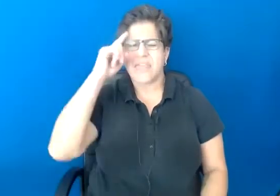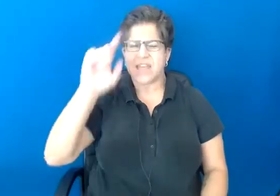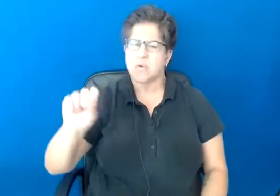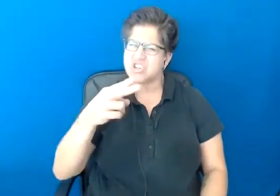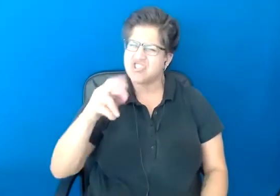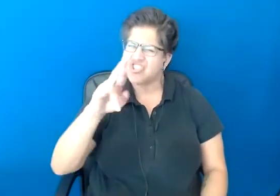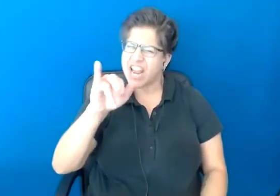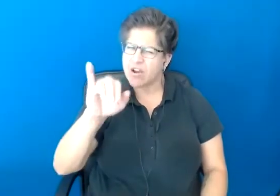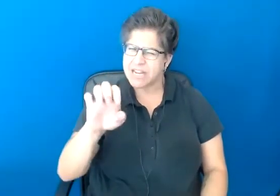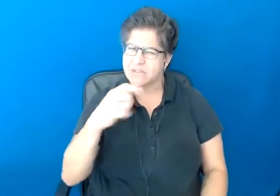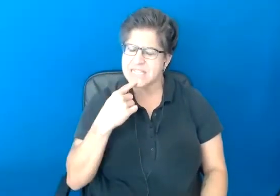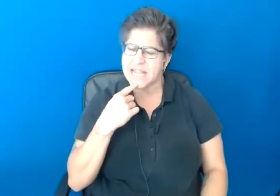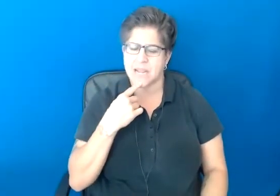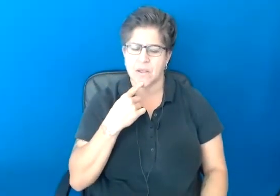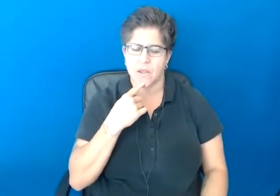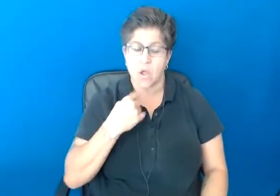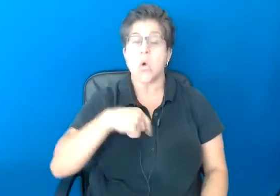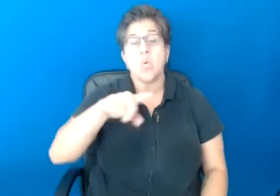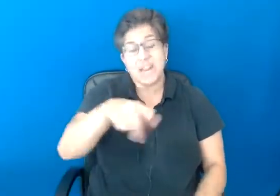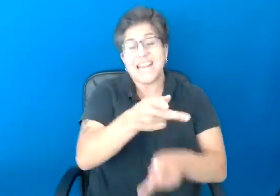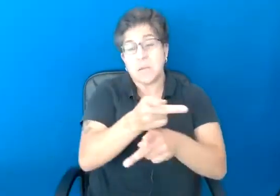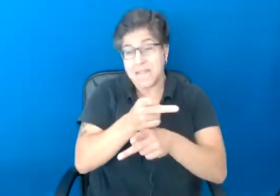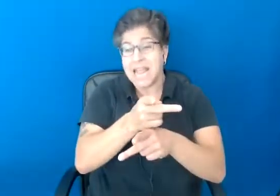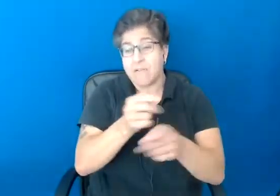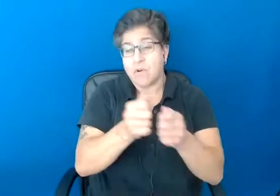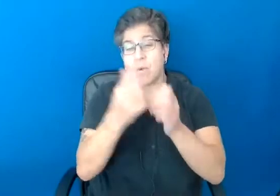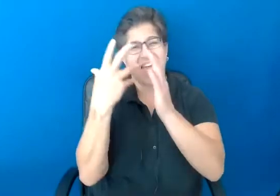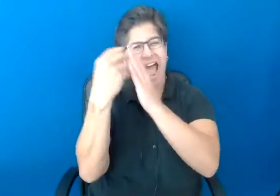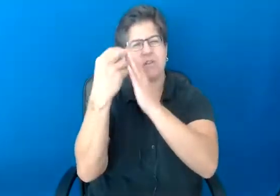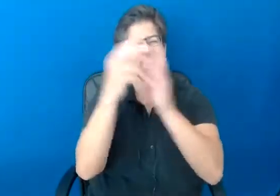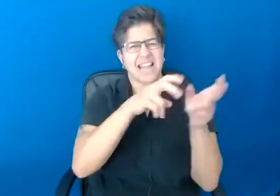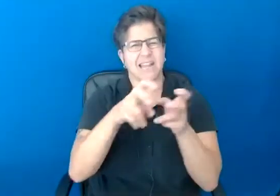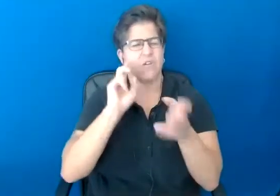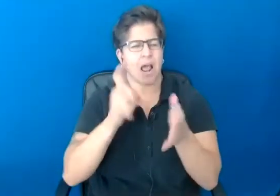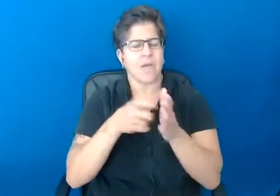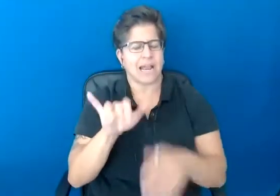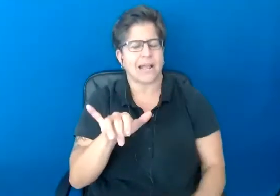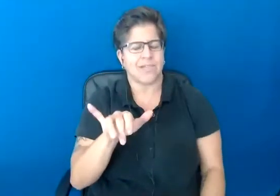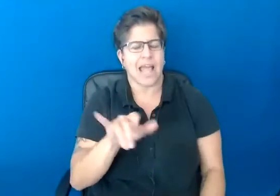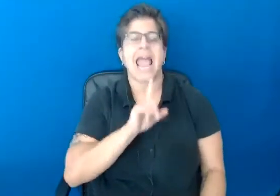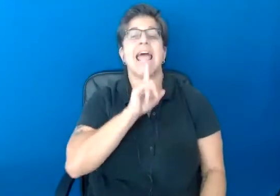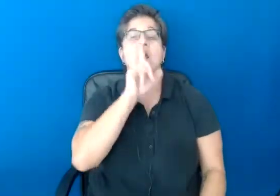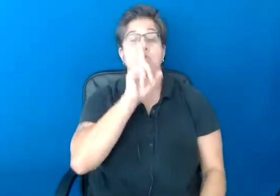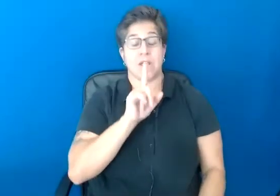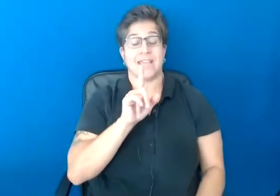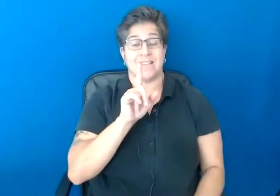really recognize it because I know in my home group of usually 48, 49 people, and in my Zoom meeting of